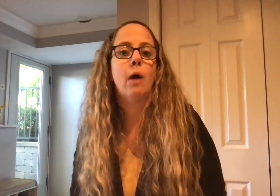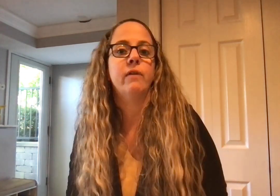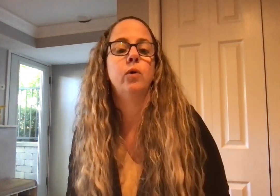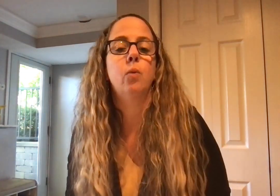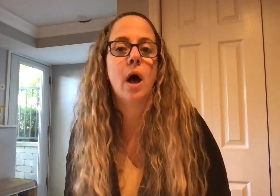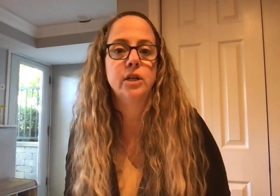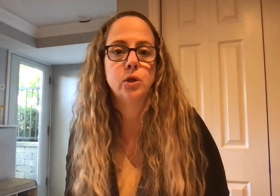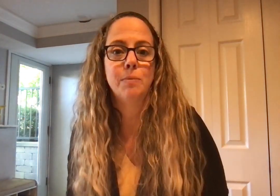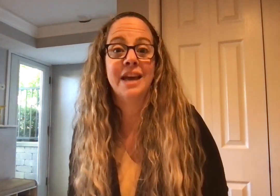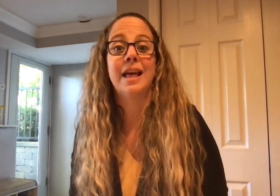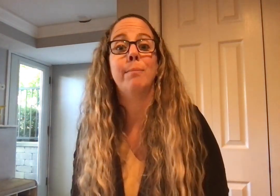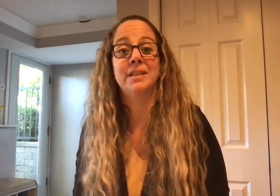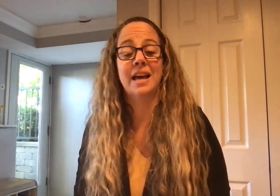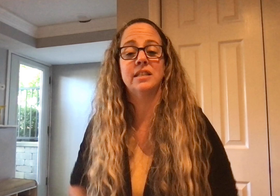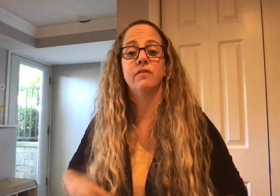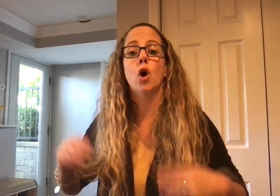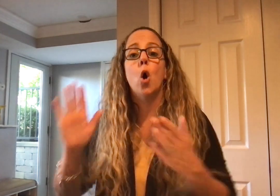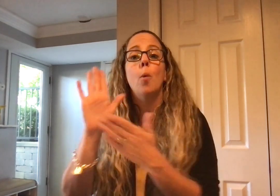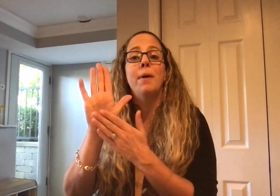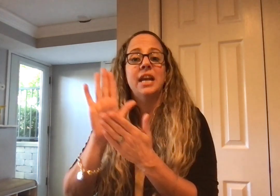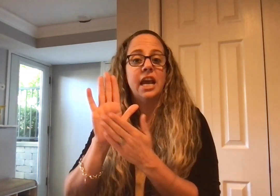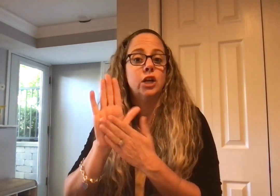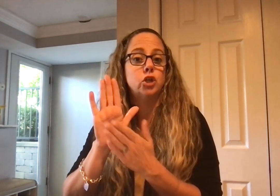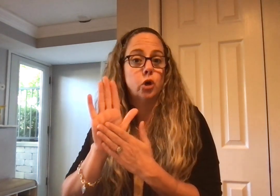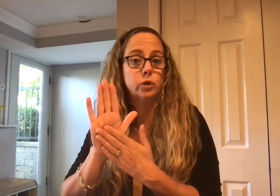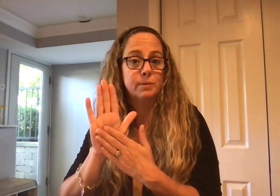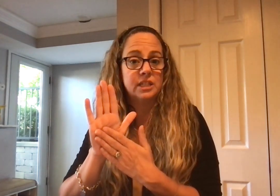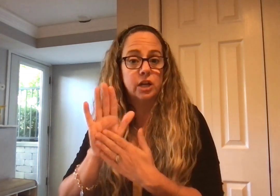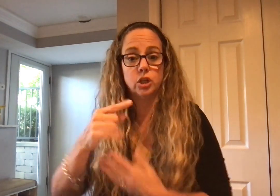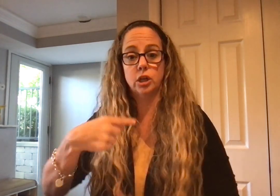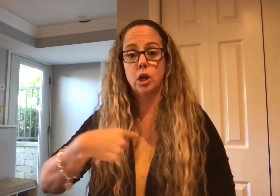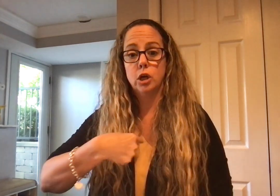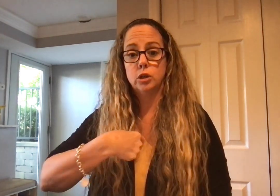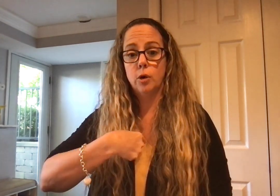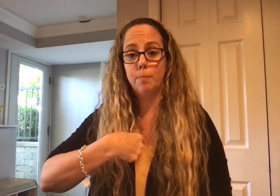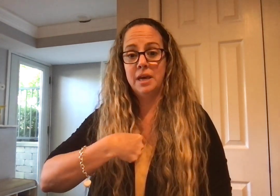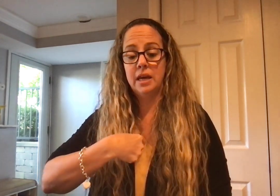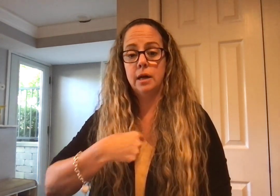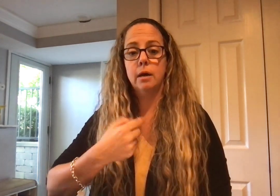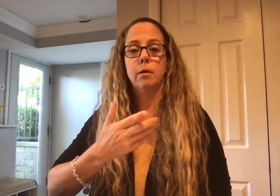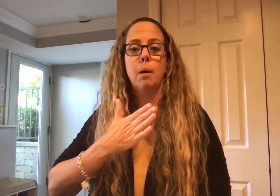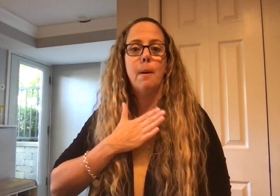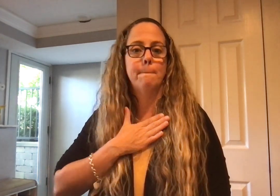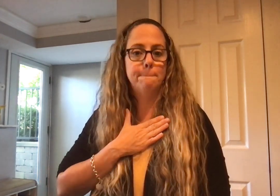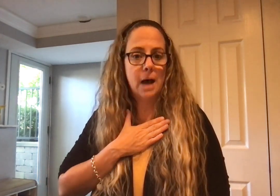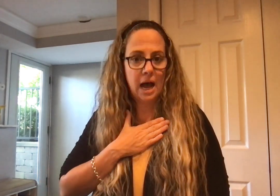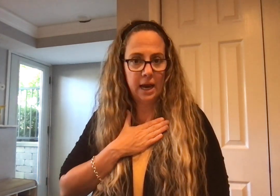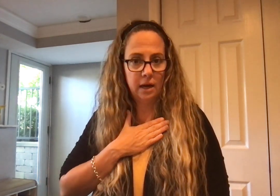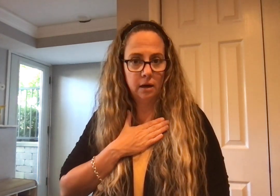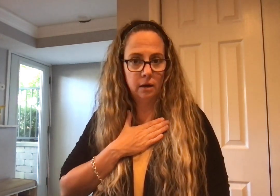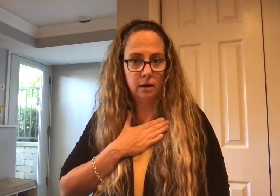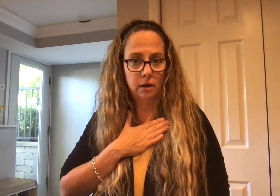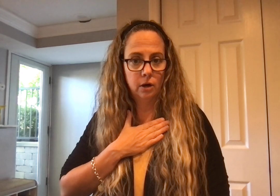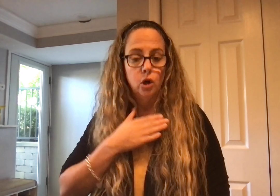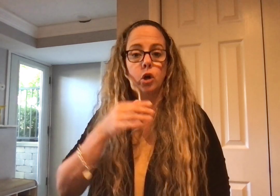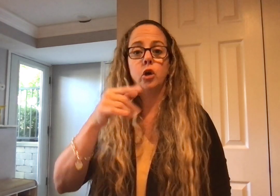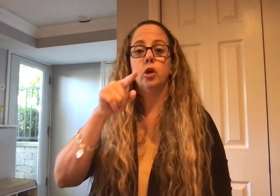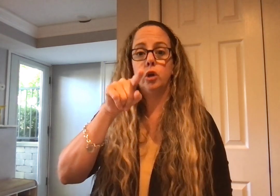if we want to make that possessive, open hand shows possession. So me, my.